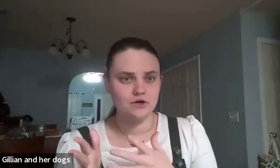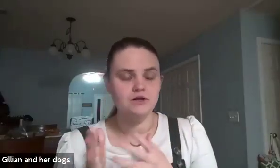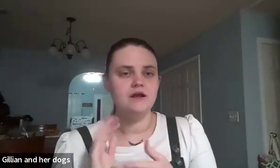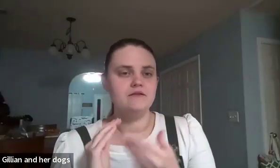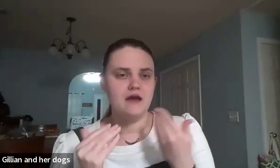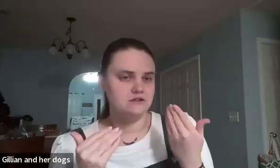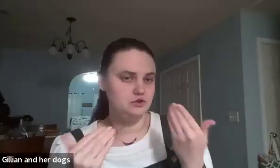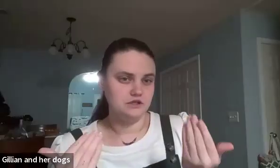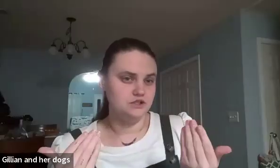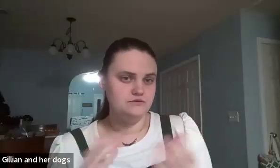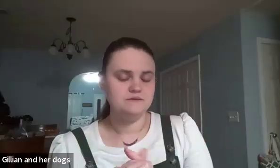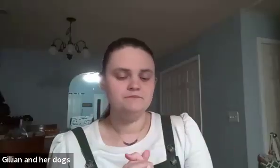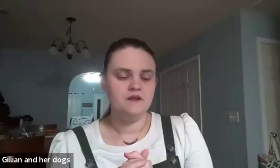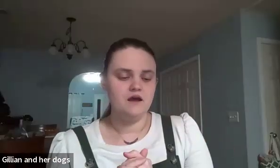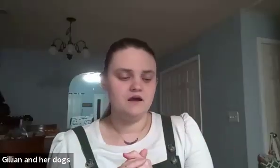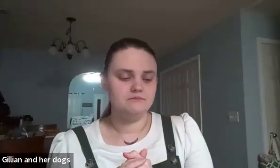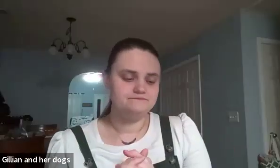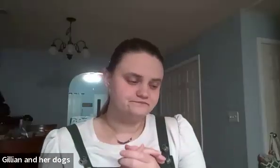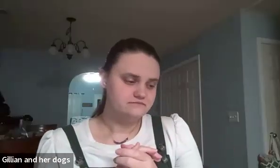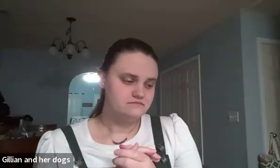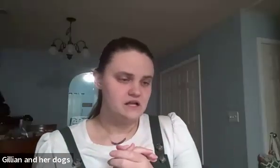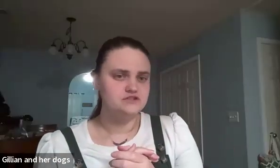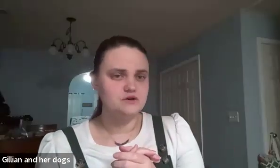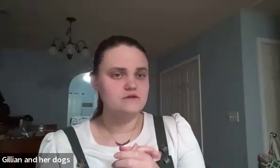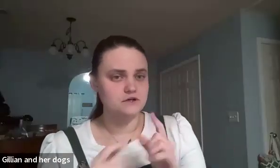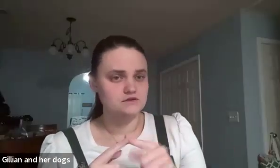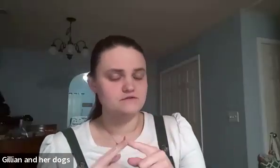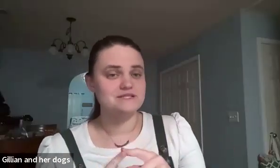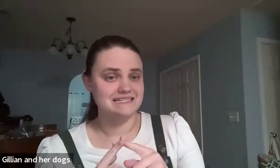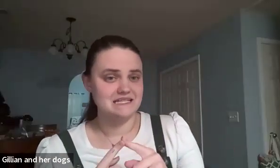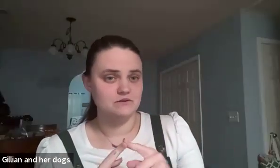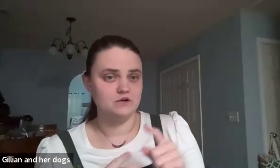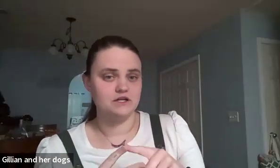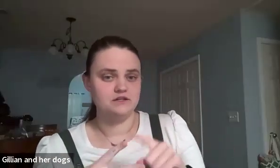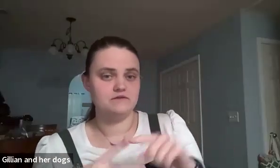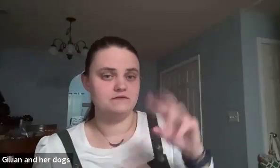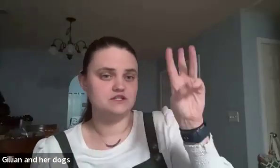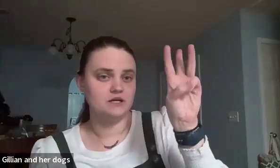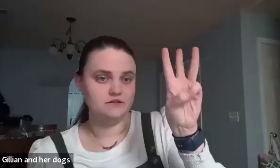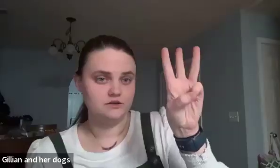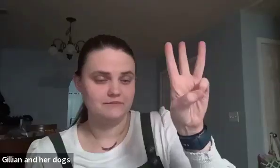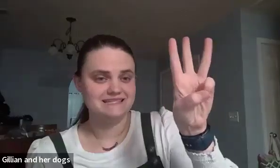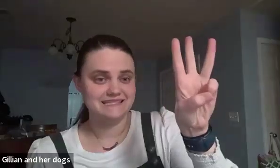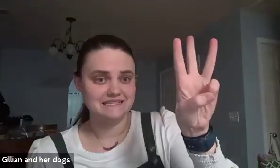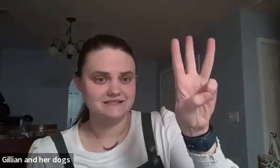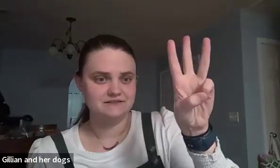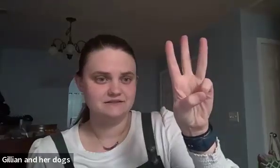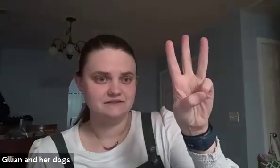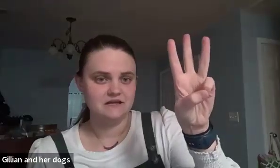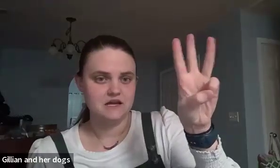prefer, that you can use. So the first one for 16 we're going to do is you're going to make a 6